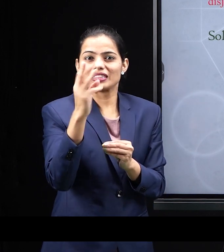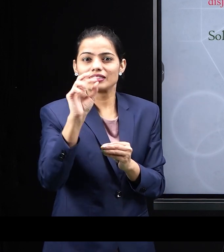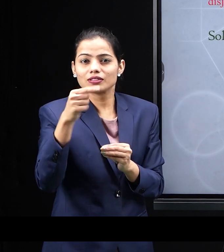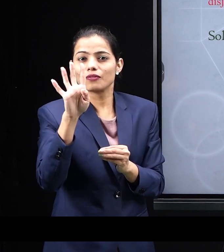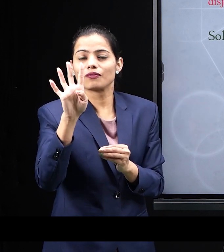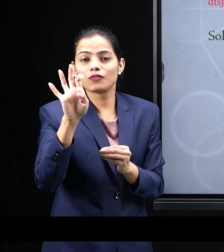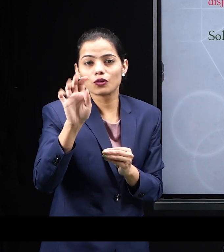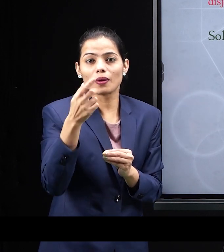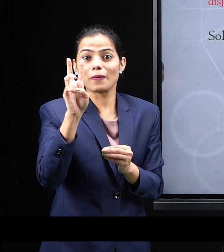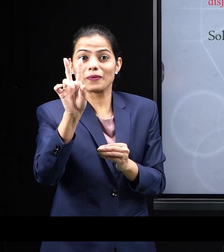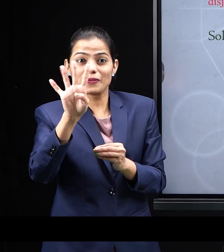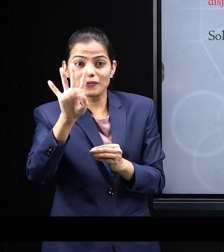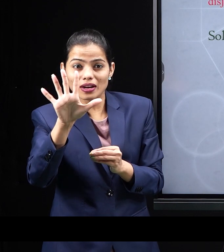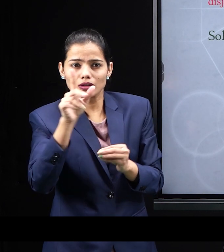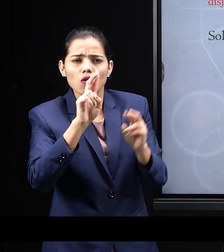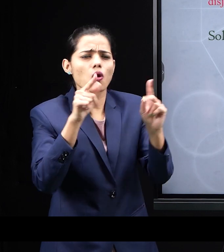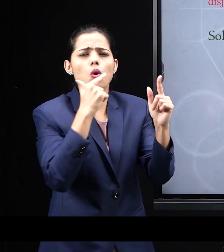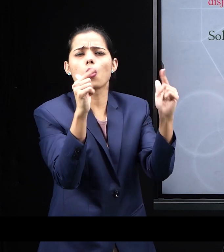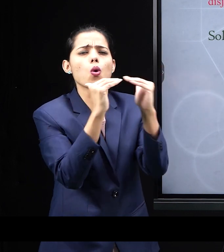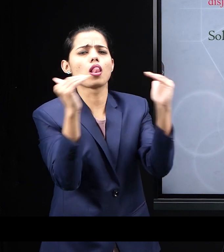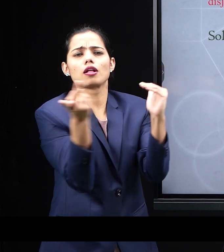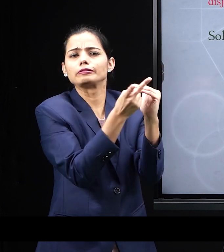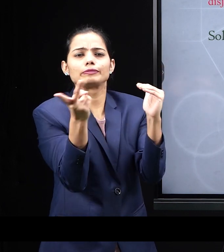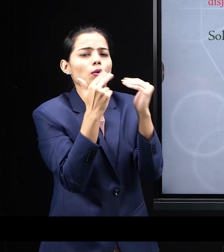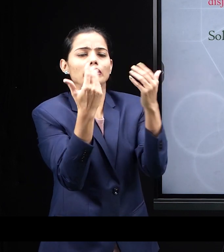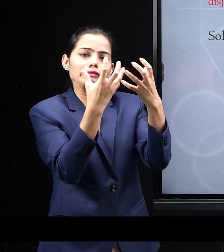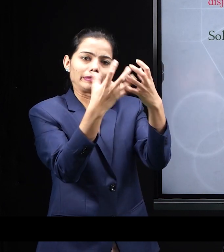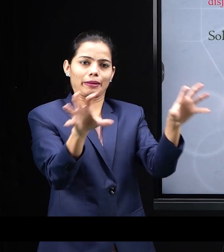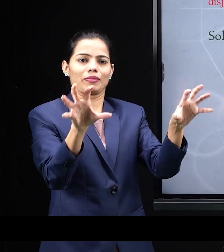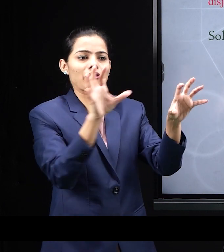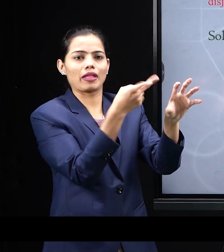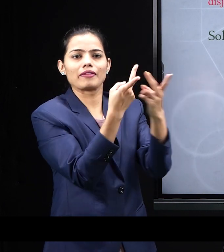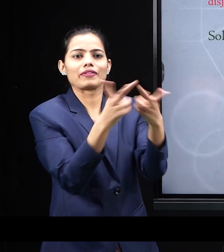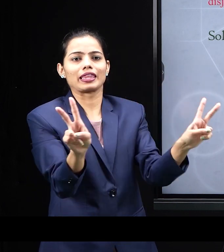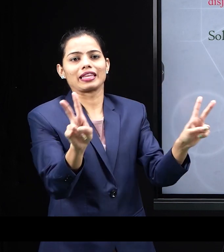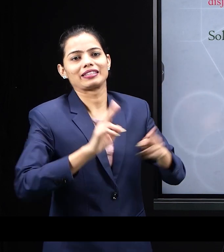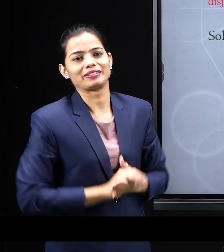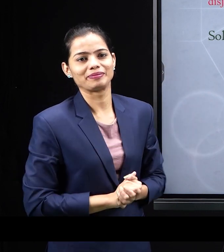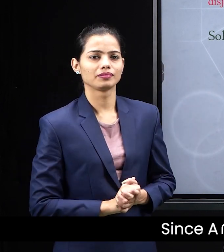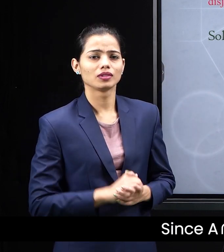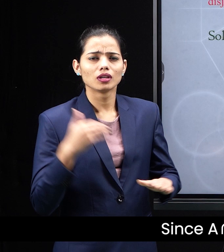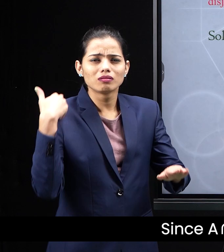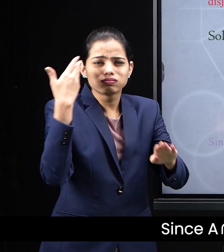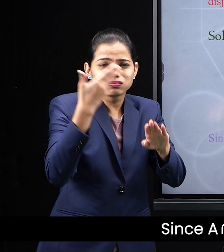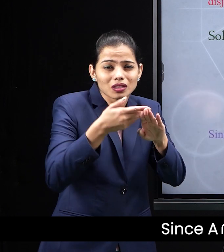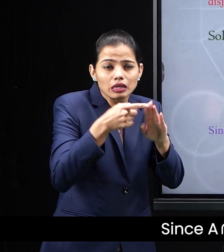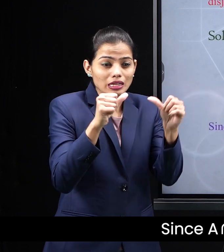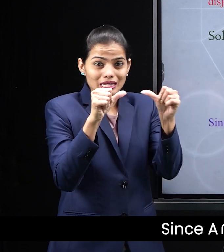Intersection 25, 30, 40, 45 is equal to null. Since